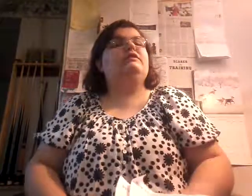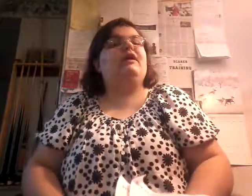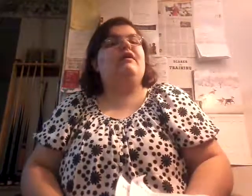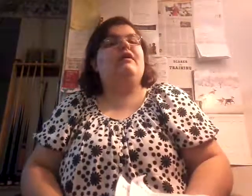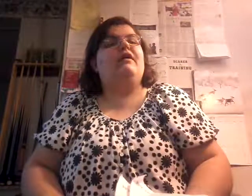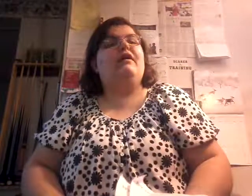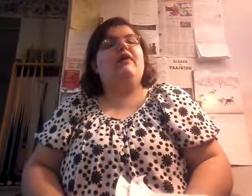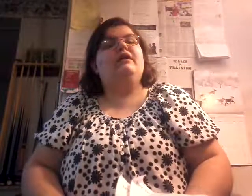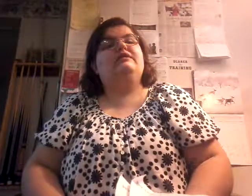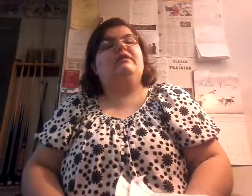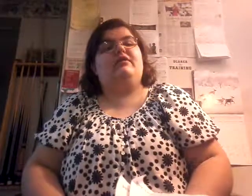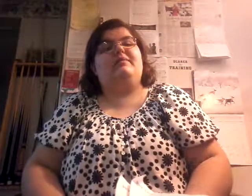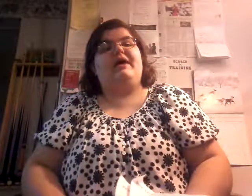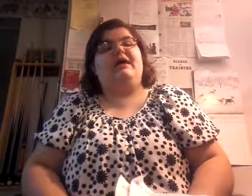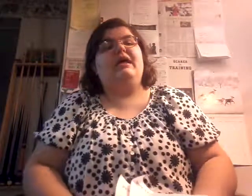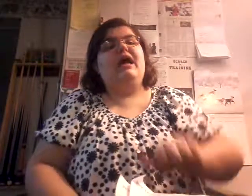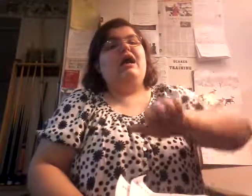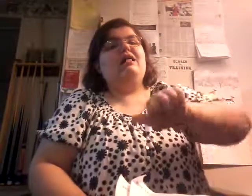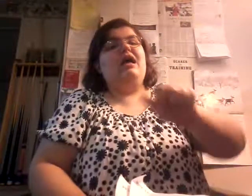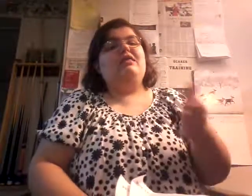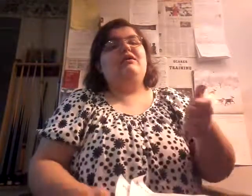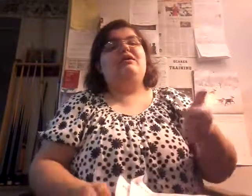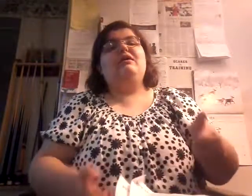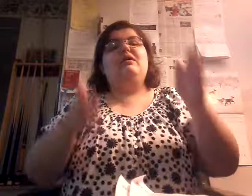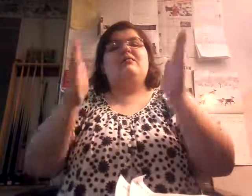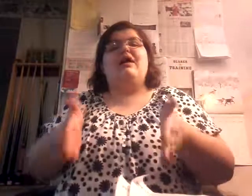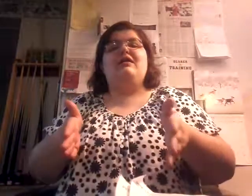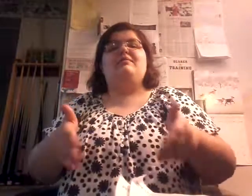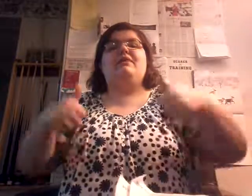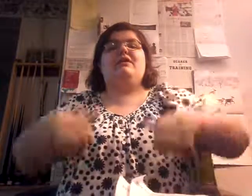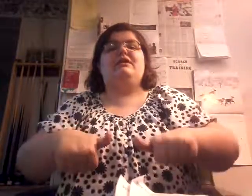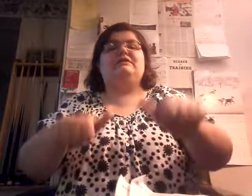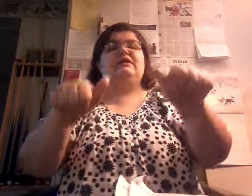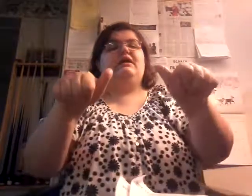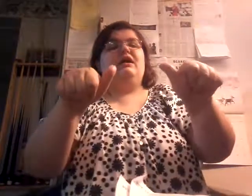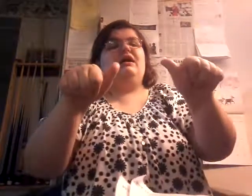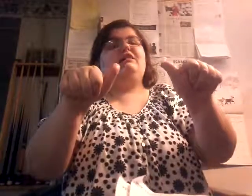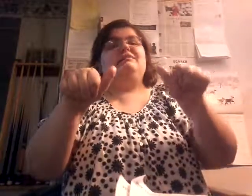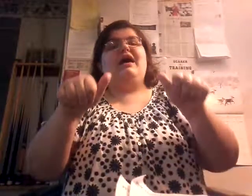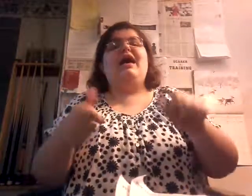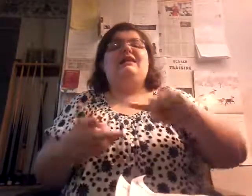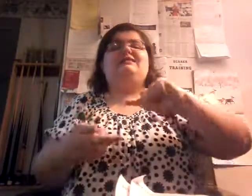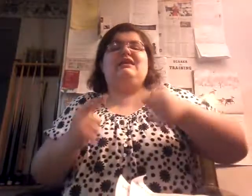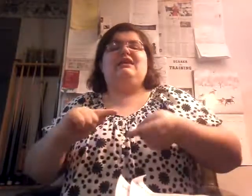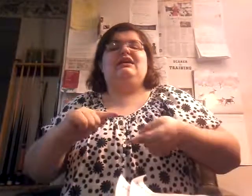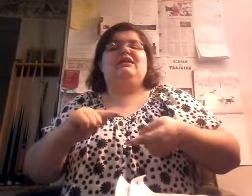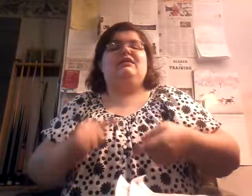So it would have been another round of bullets hits my skin.